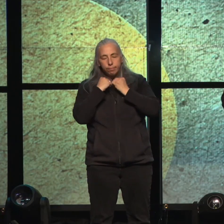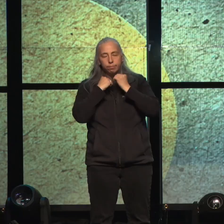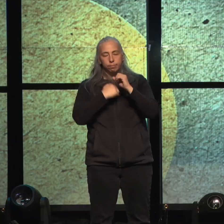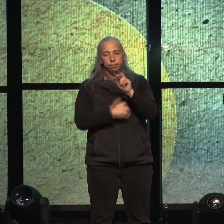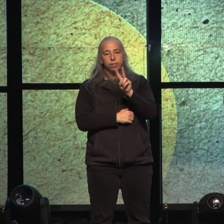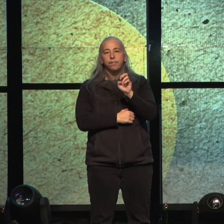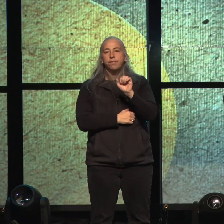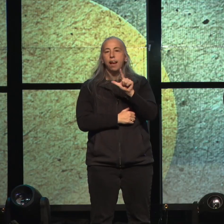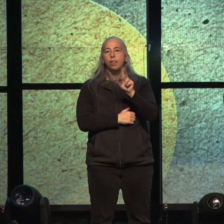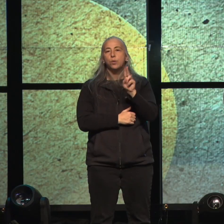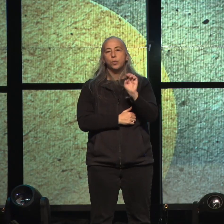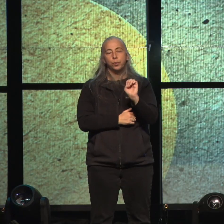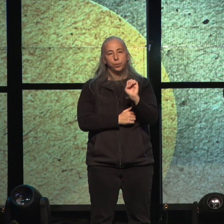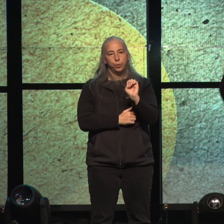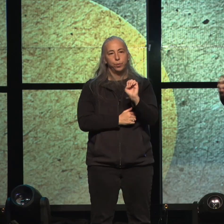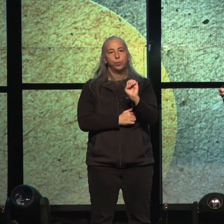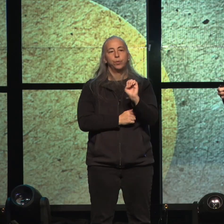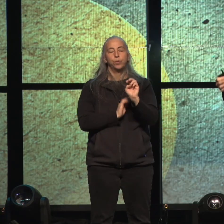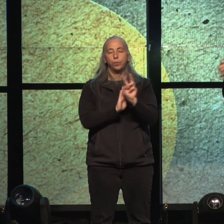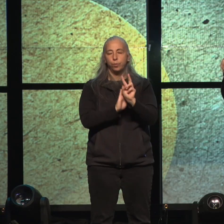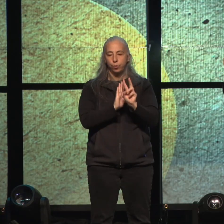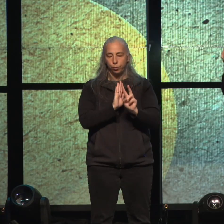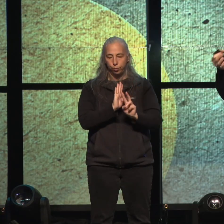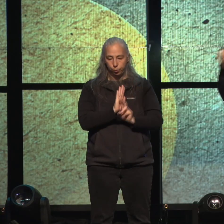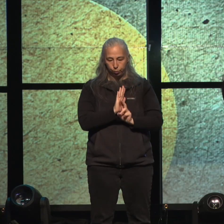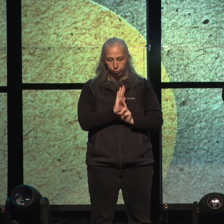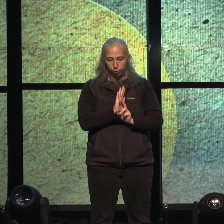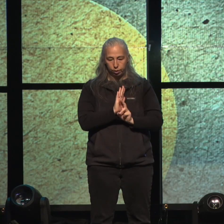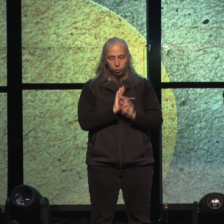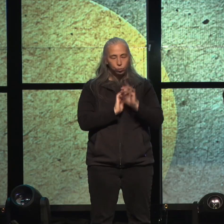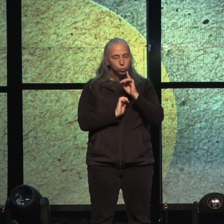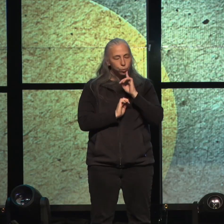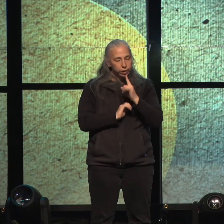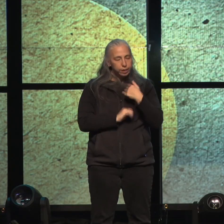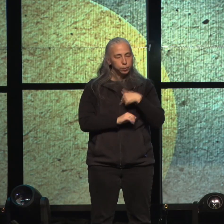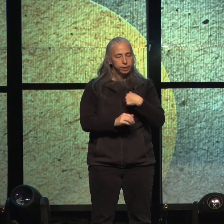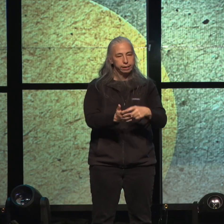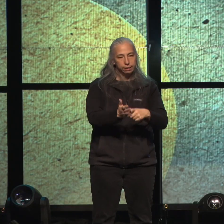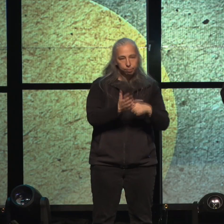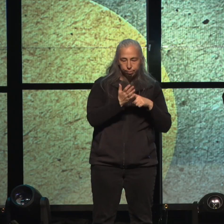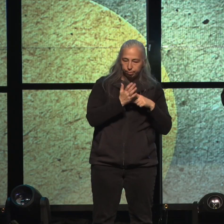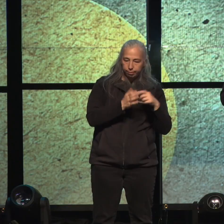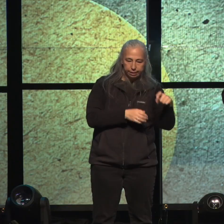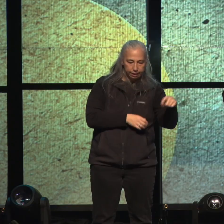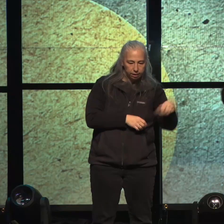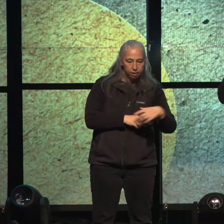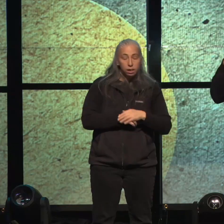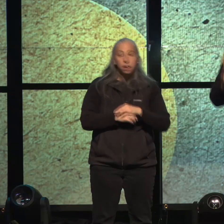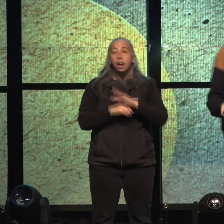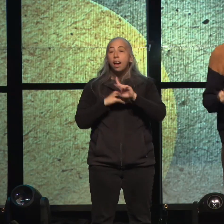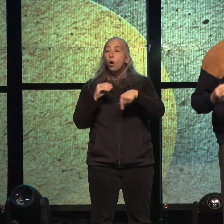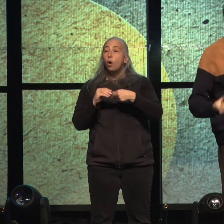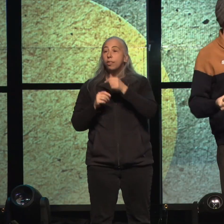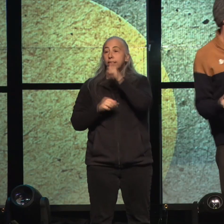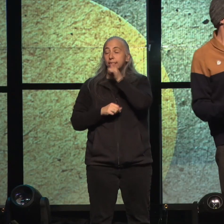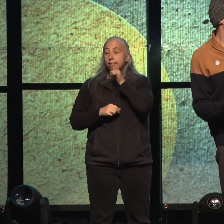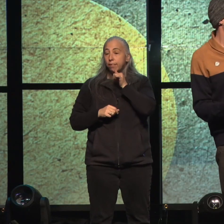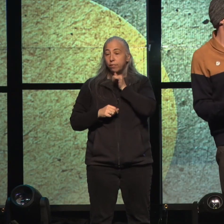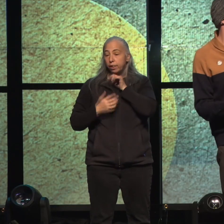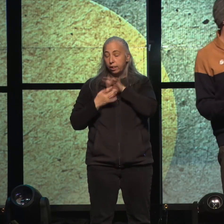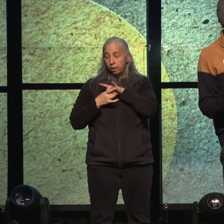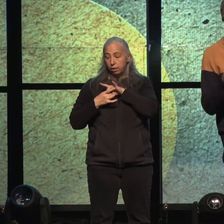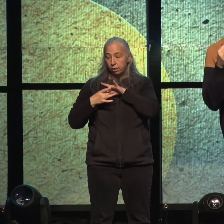needed. And as we embrace the suffering that will come with it, as we relieve suffering, and we will celebrate